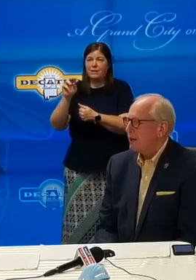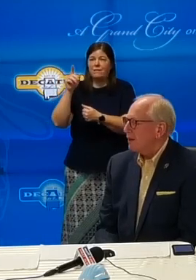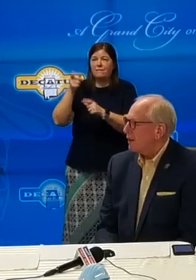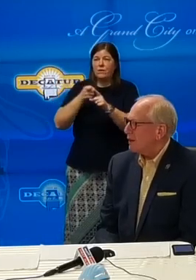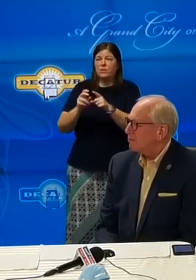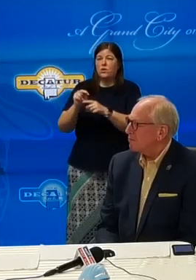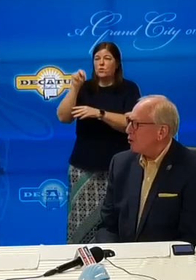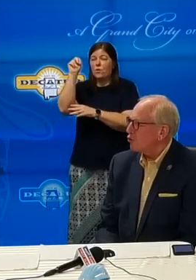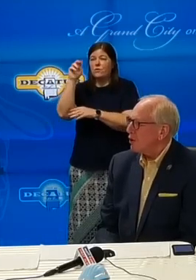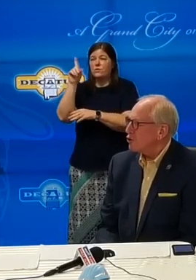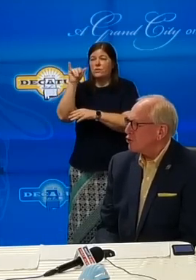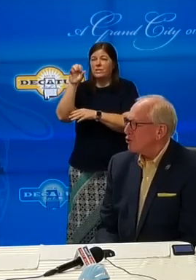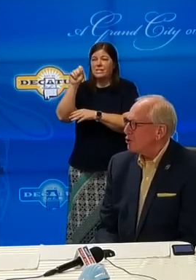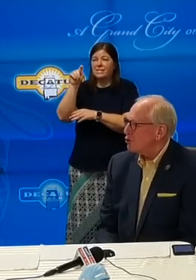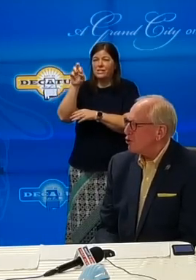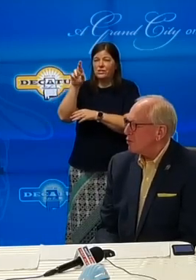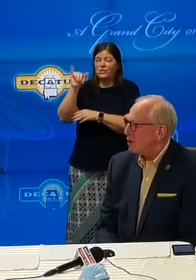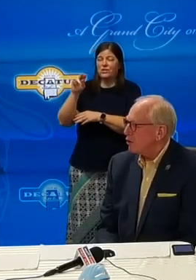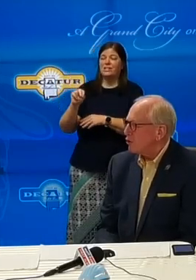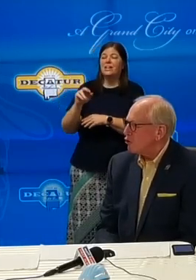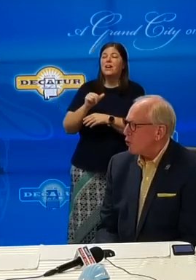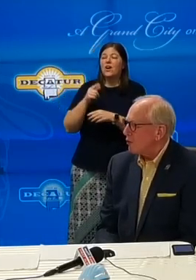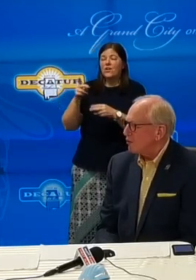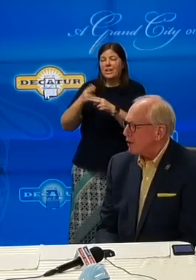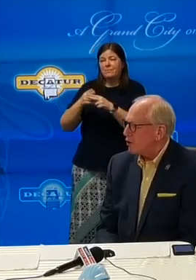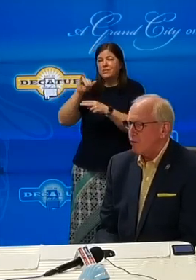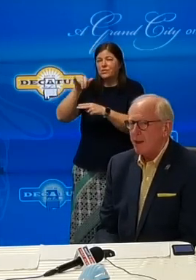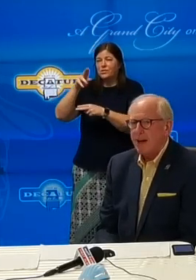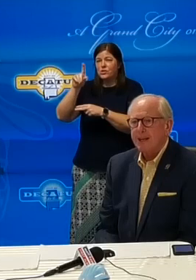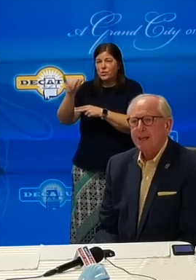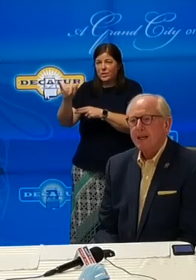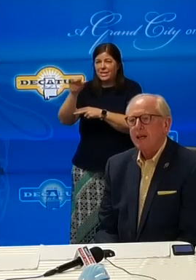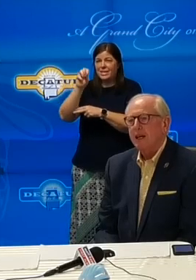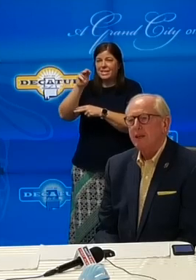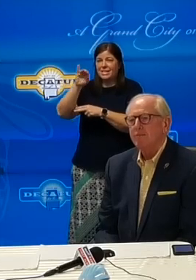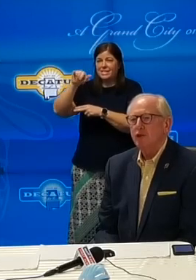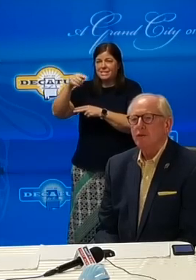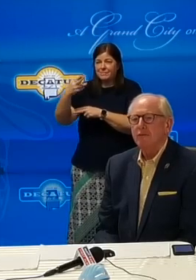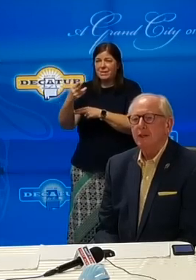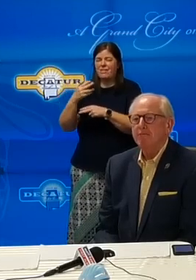be no stranger to you, Judy. You've been good to join us. Thank you for that.